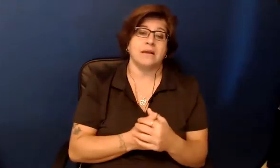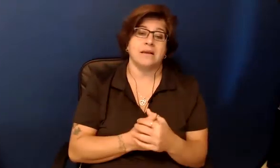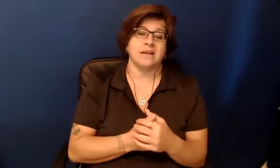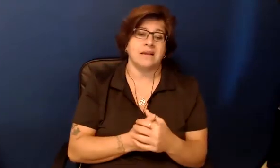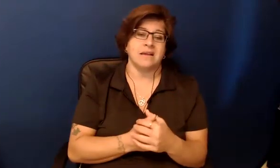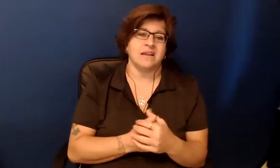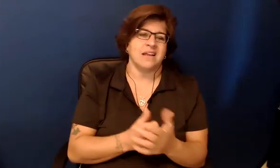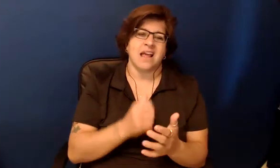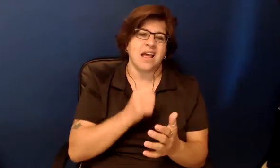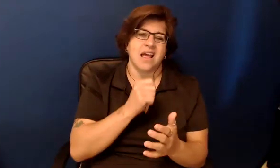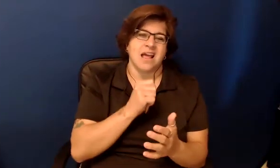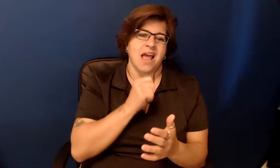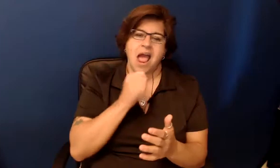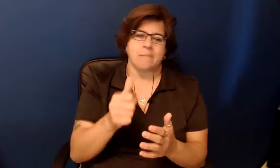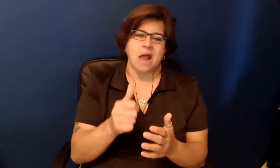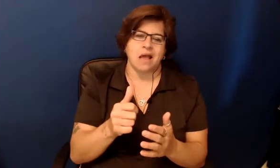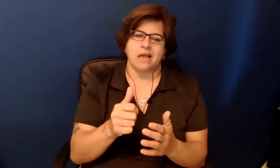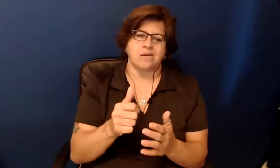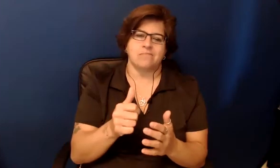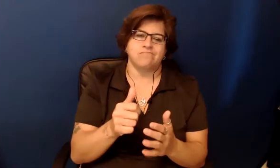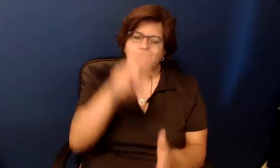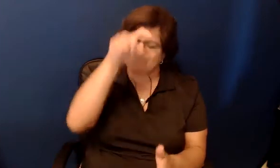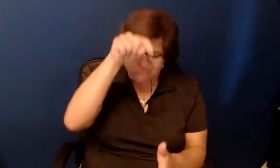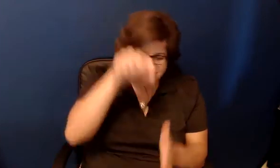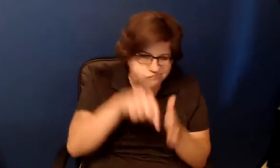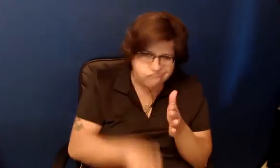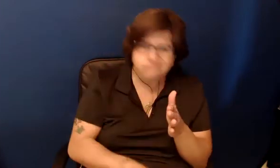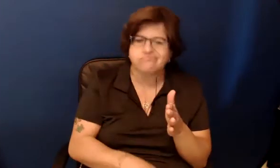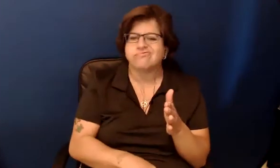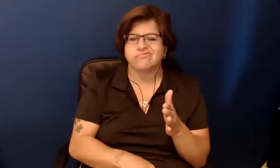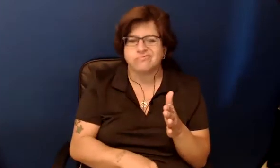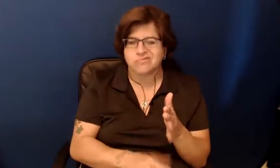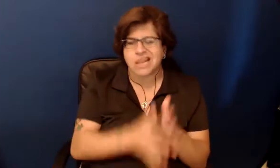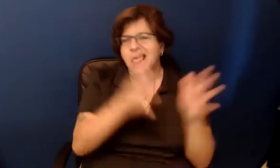So anyhow, I'm not going to go into all of that at great